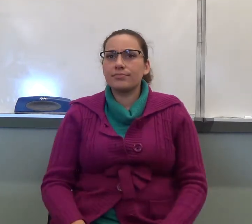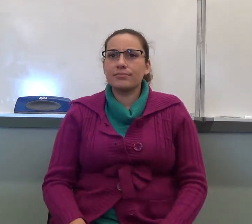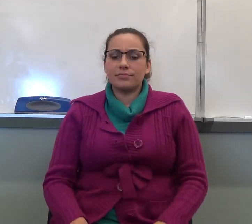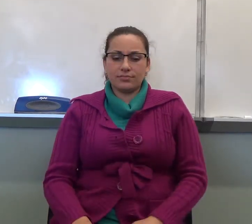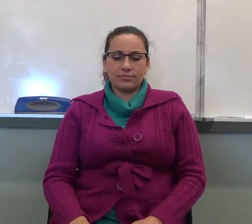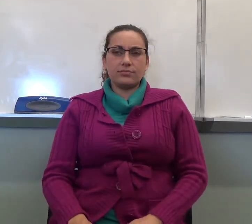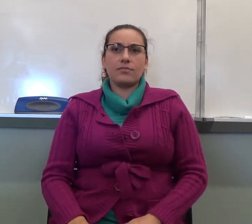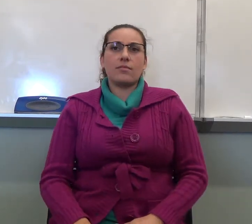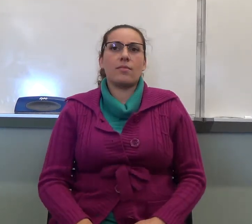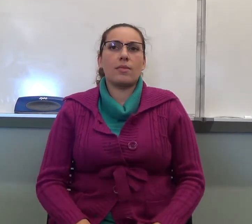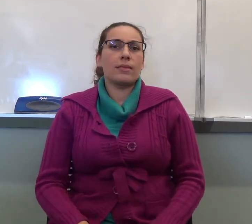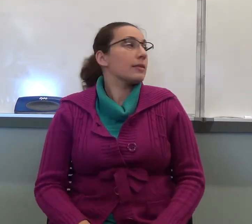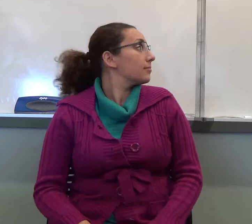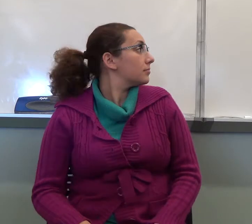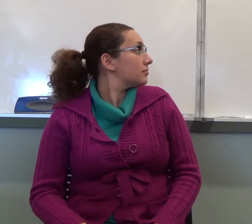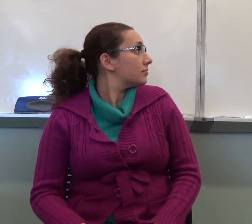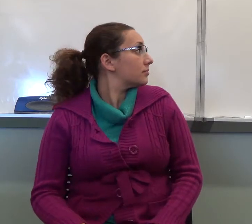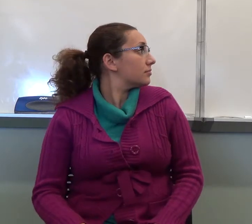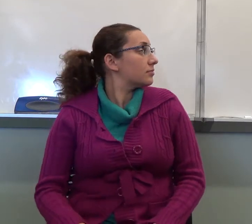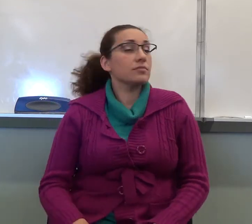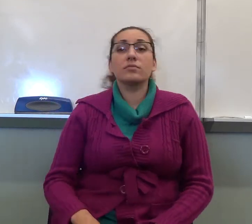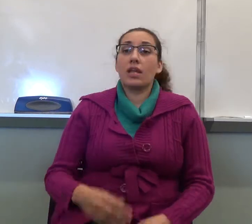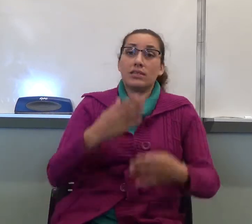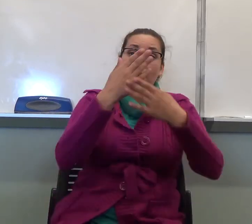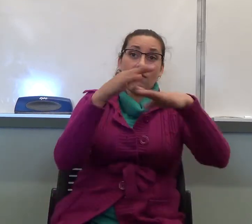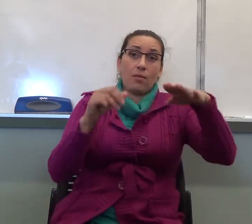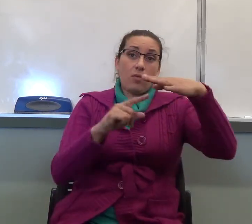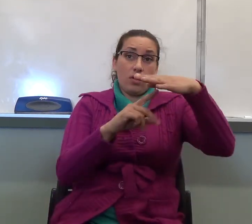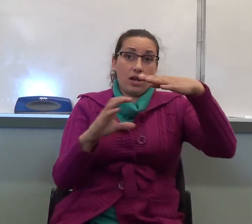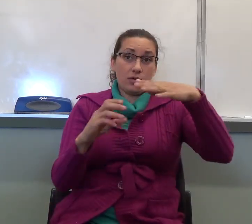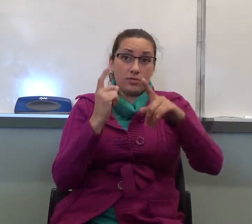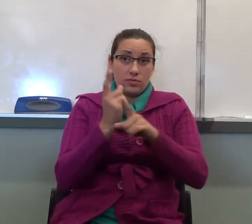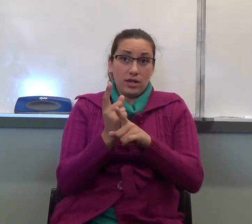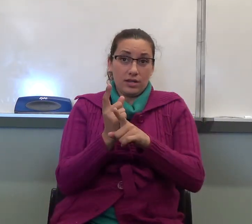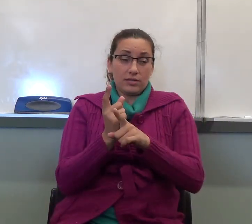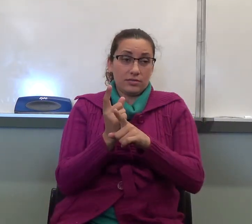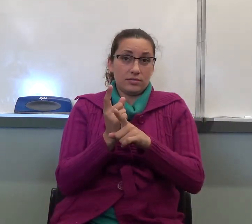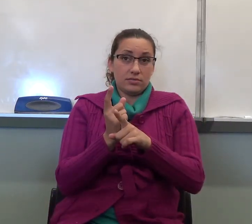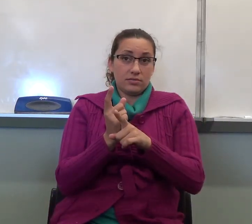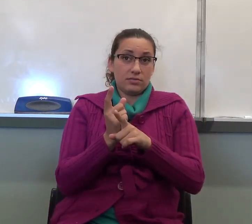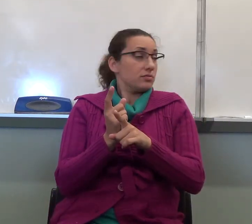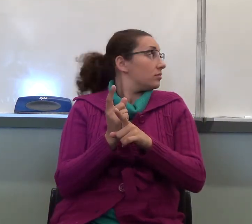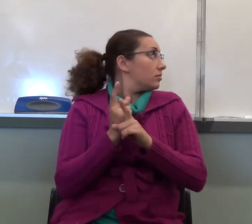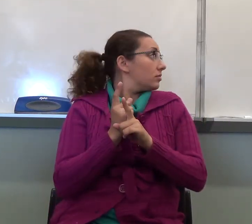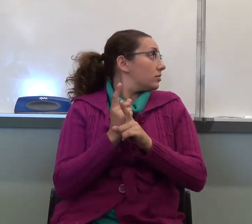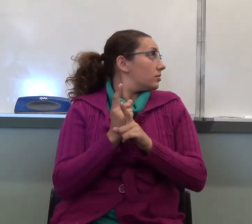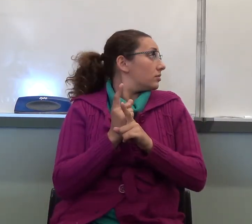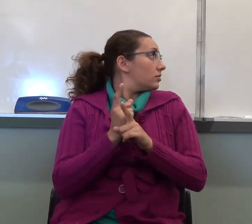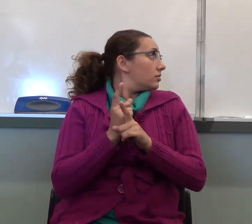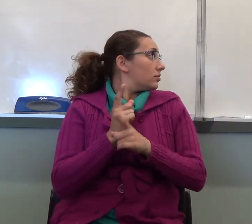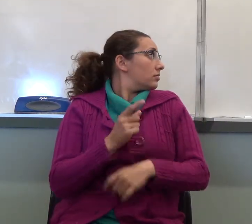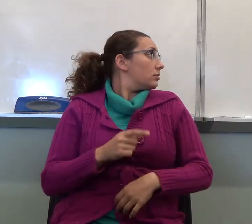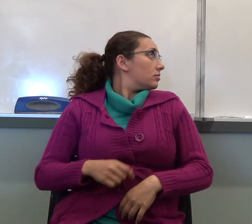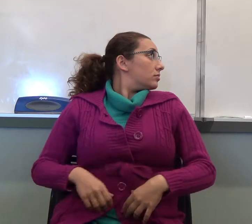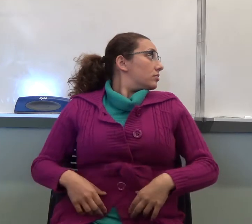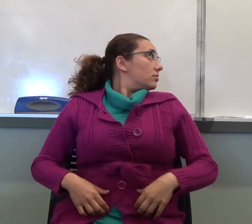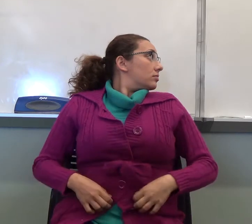Well, we drop the percent sign, divide by 100, huh? That's our instructions to get into something we can work with. And that would turn out